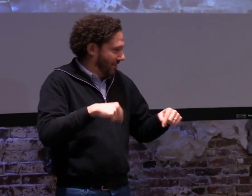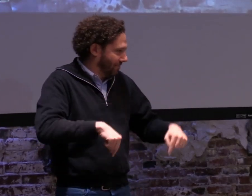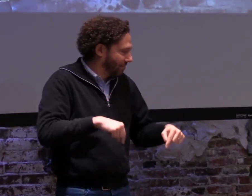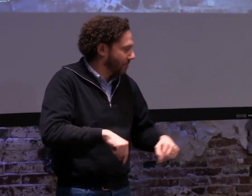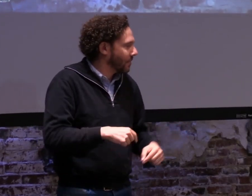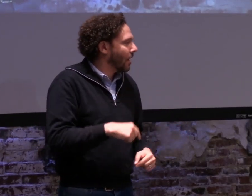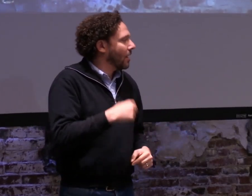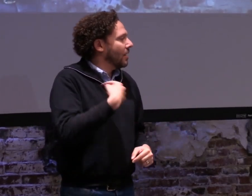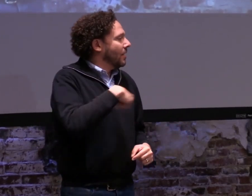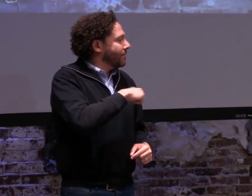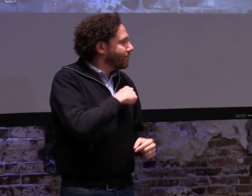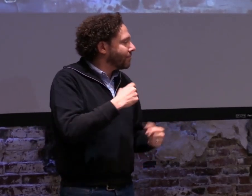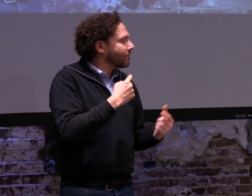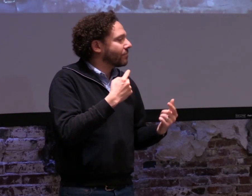of this change, which begins right here.